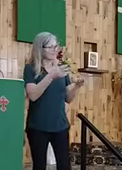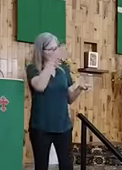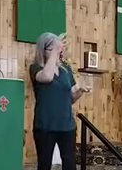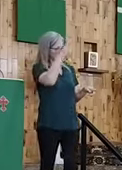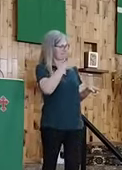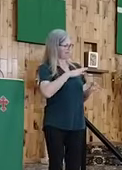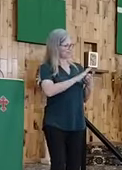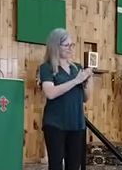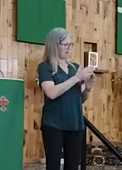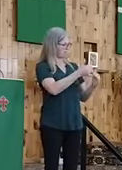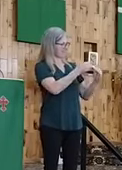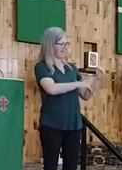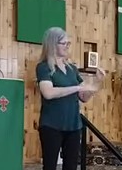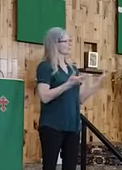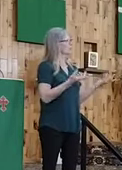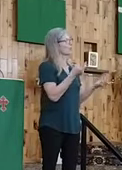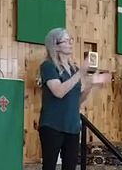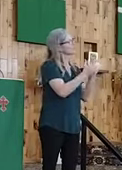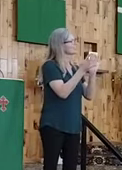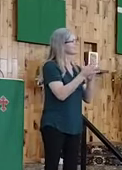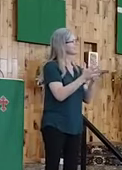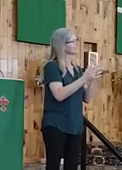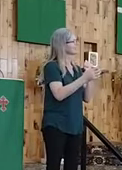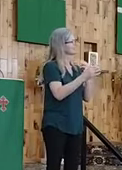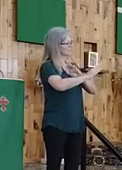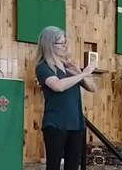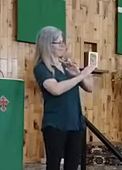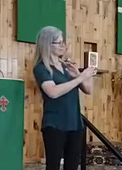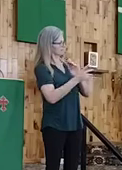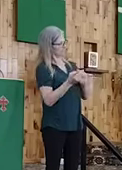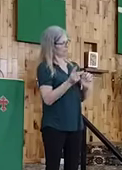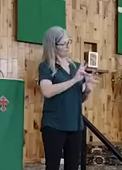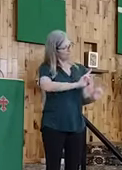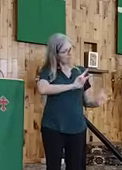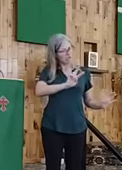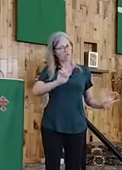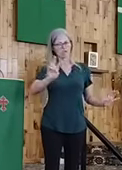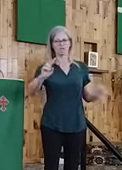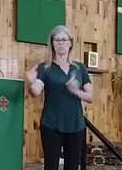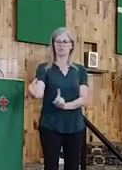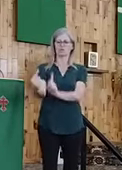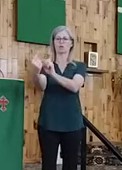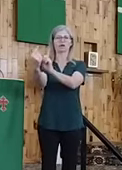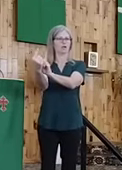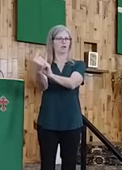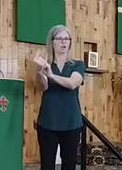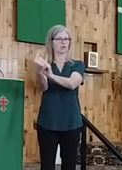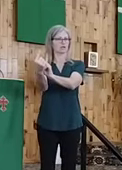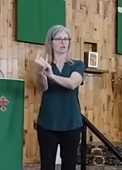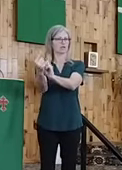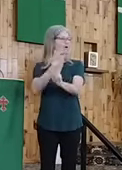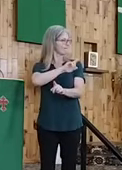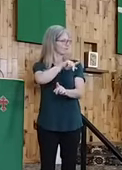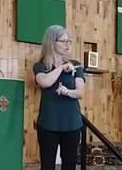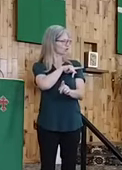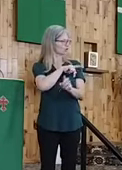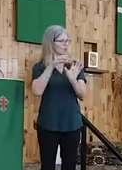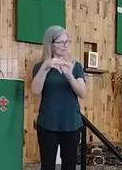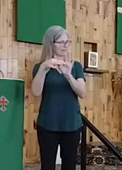crowd and helps him to become more. And on a one-to-one, on a personal relationship, he